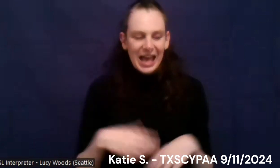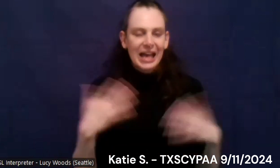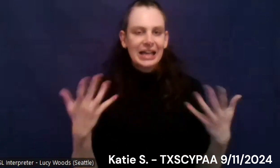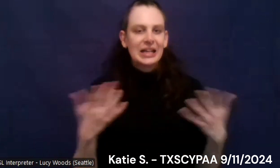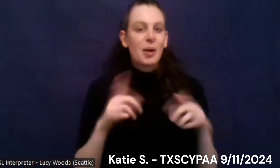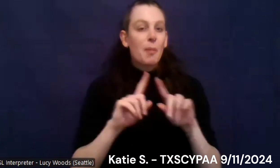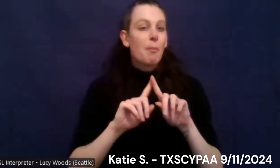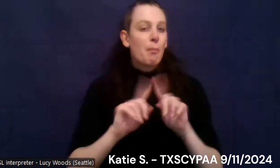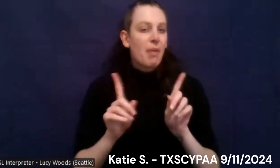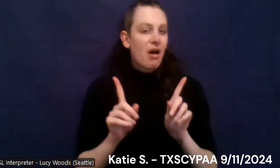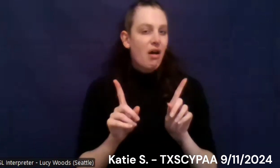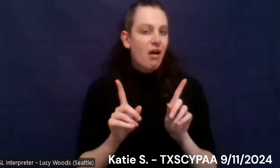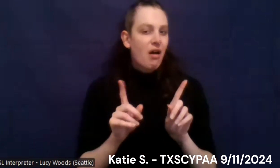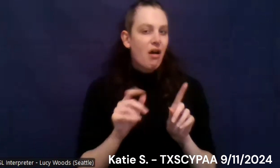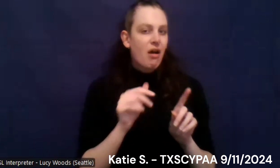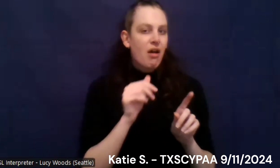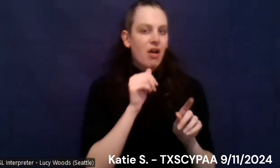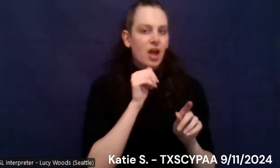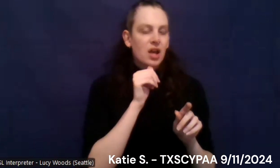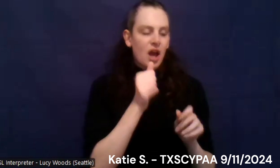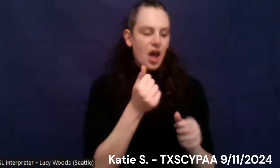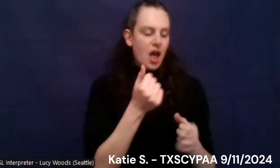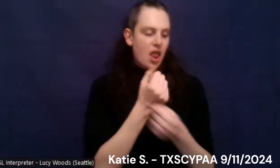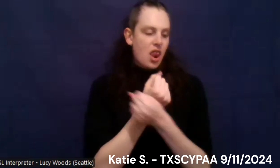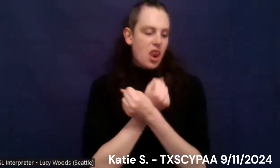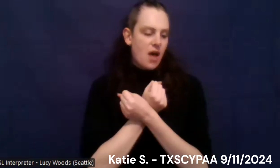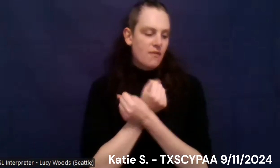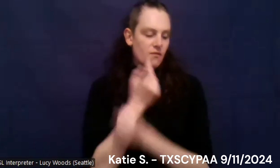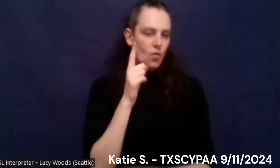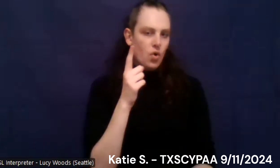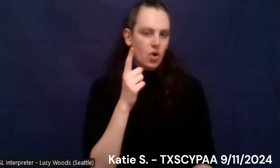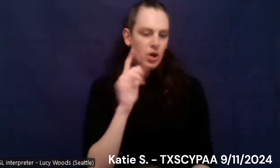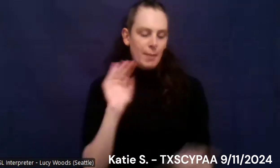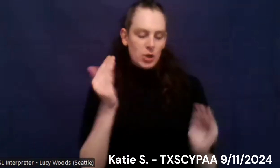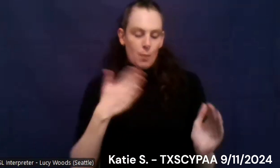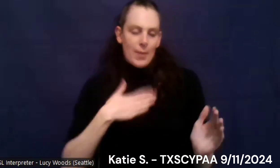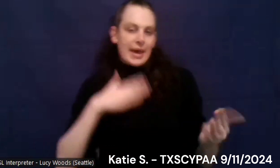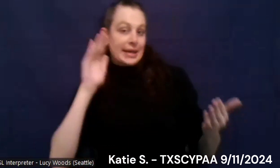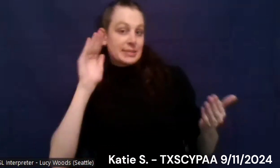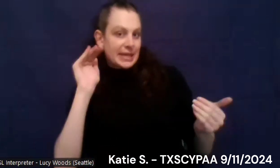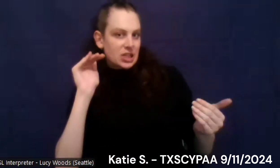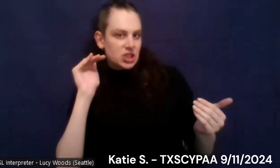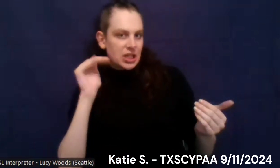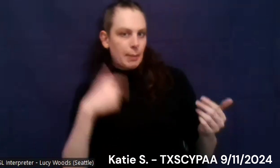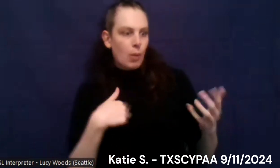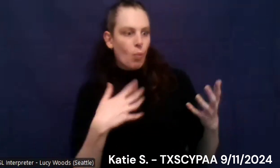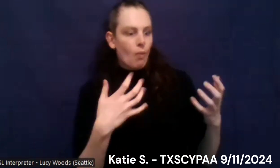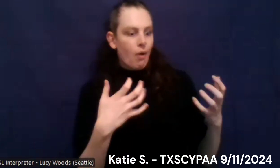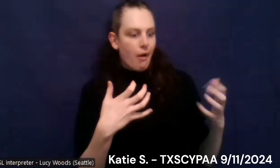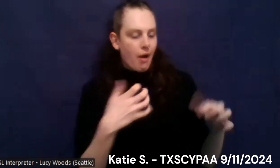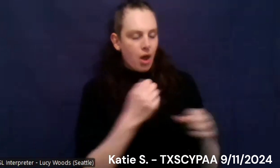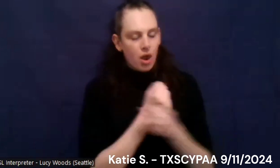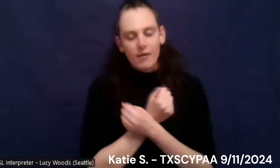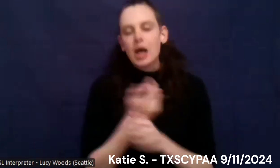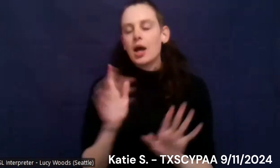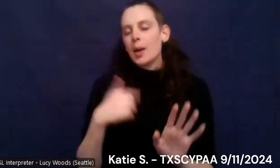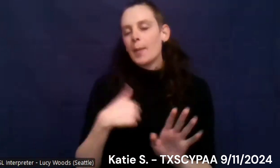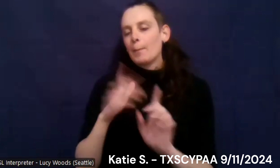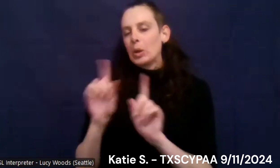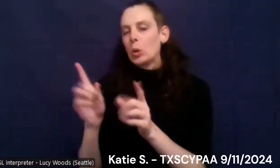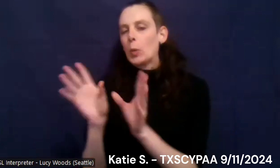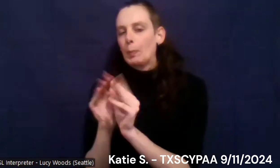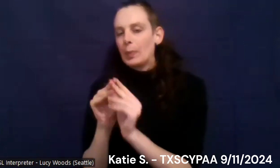lot of love for the expectation I had. Um, and of course, expectations. I went to a meeting last night on expectations